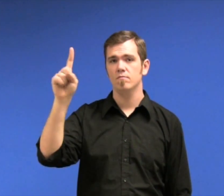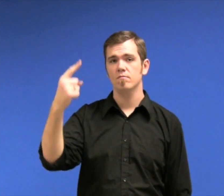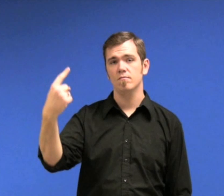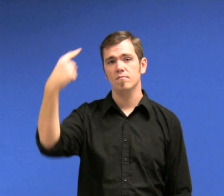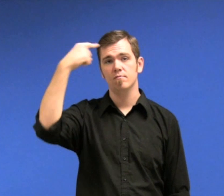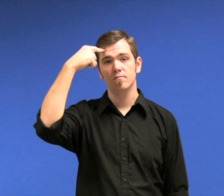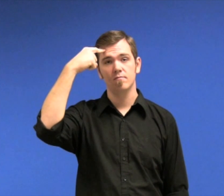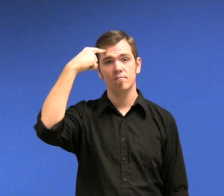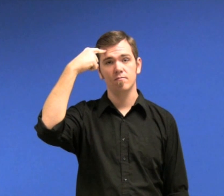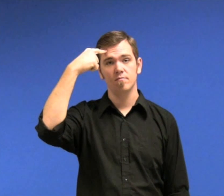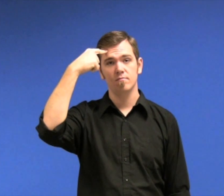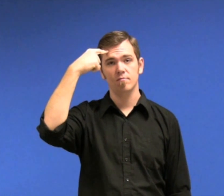think. Think.